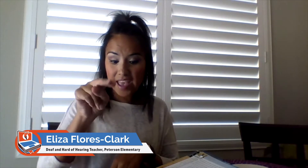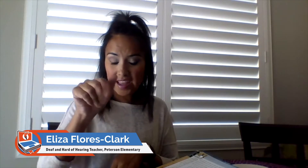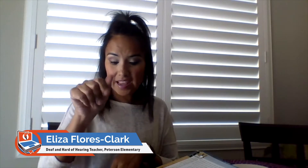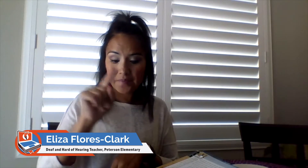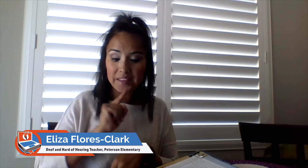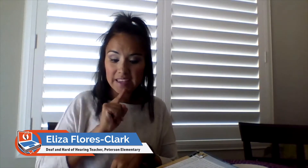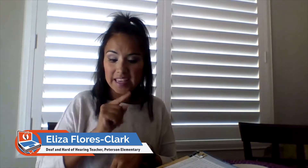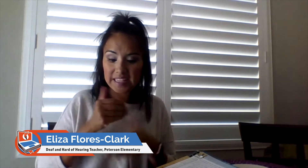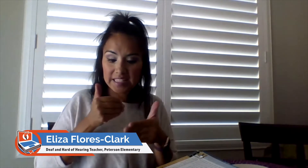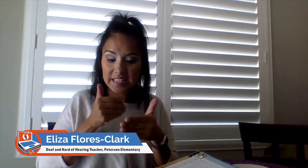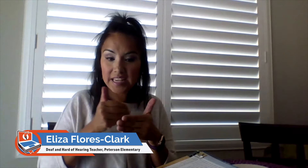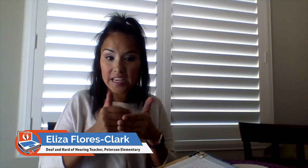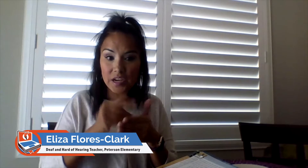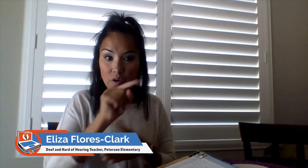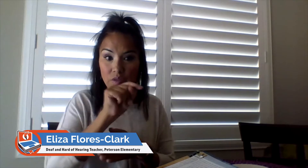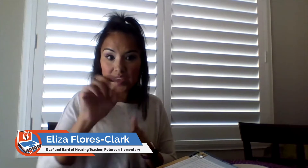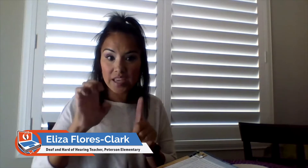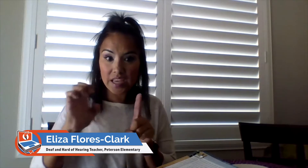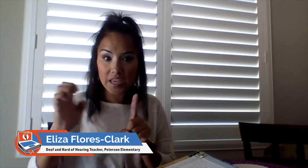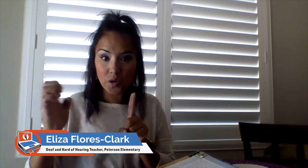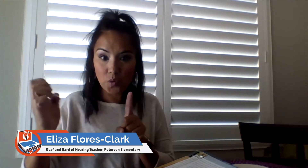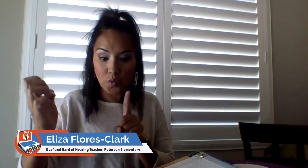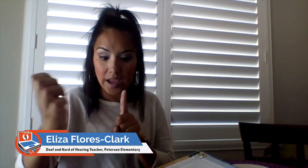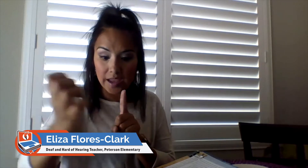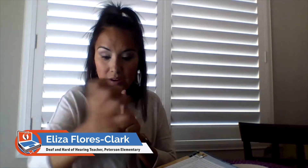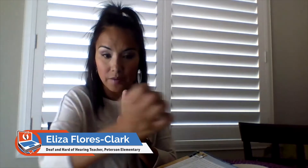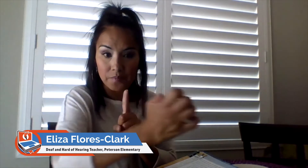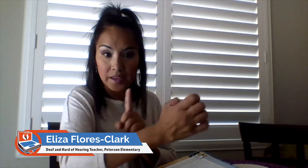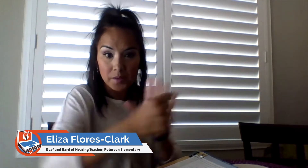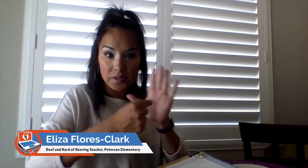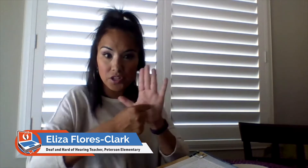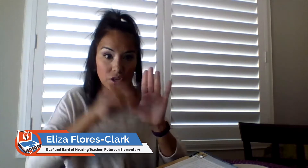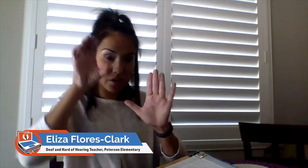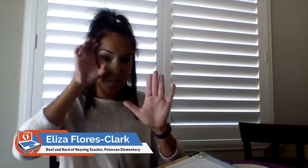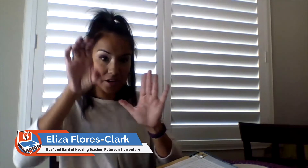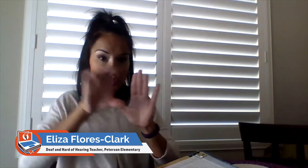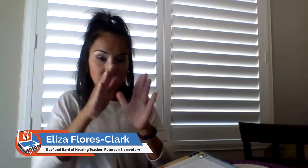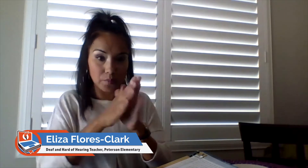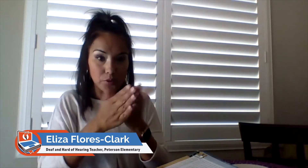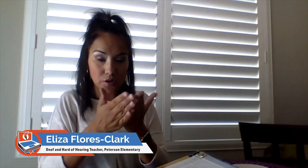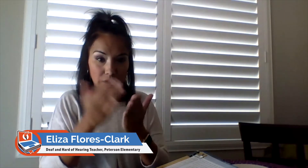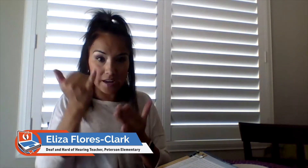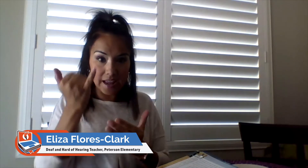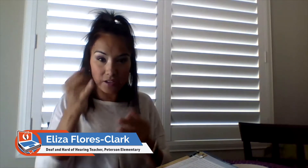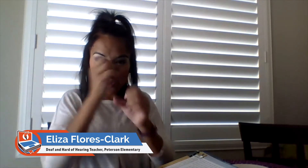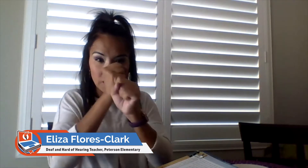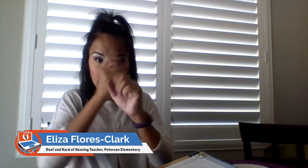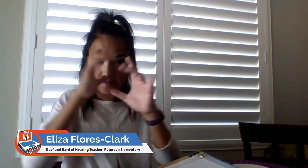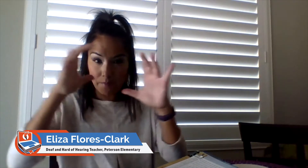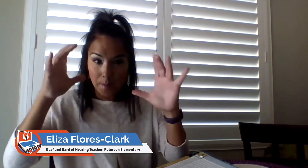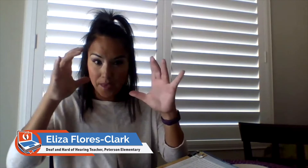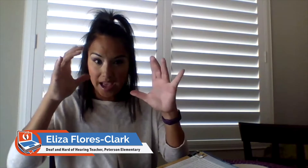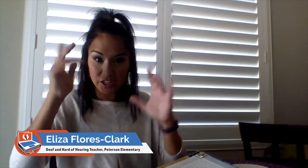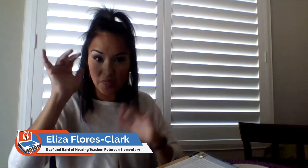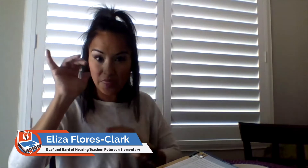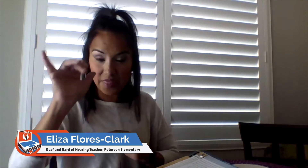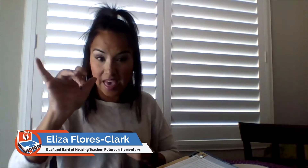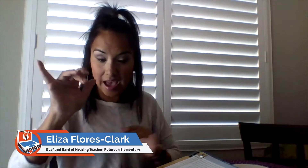savanna is near the equator. I'm going to show you the picture in the book right now so you can see